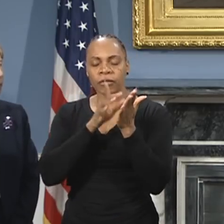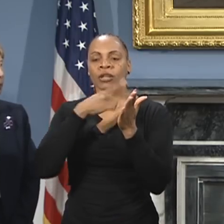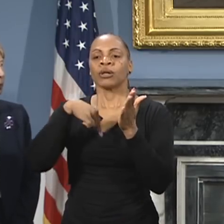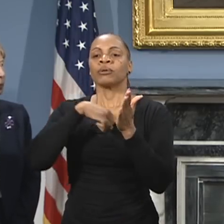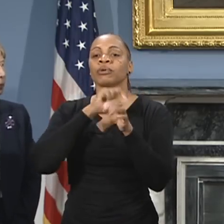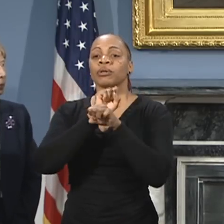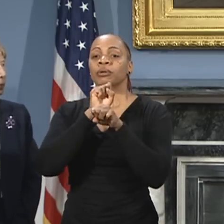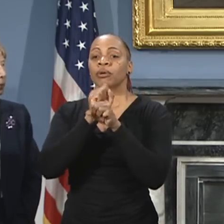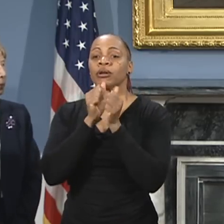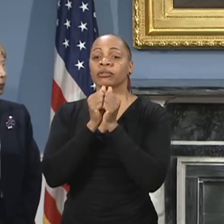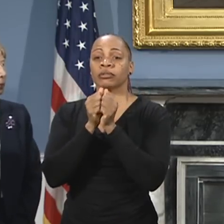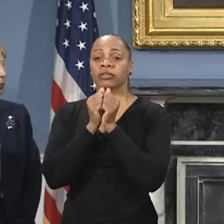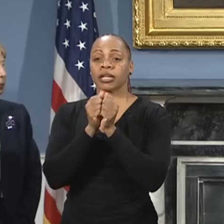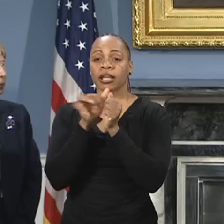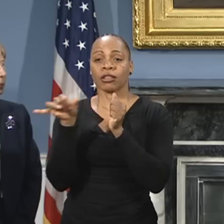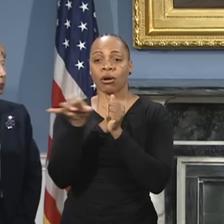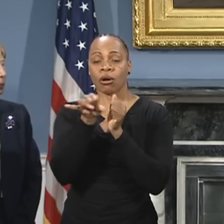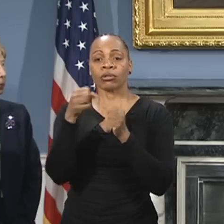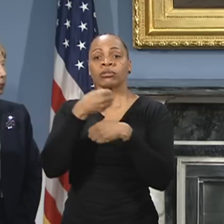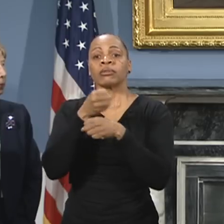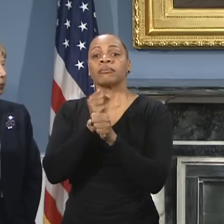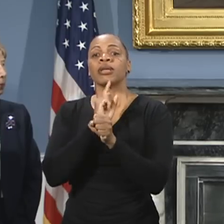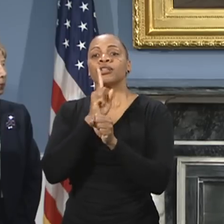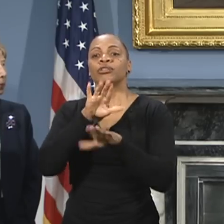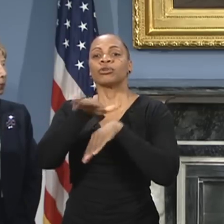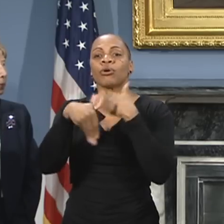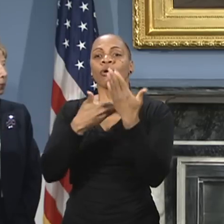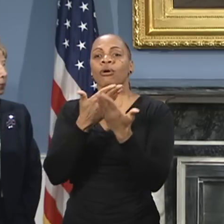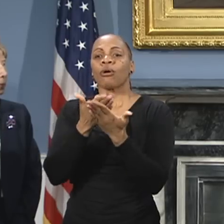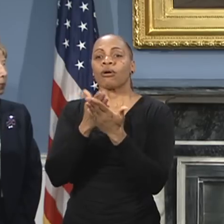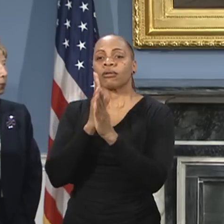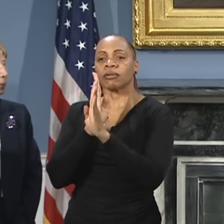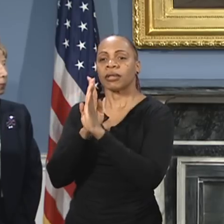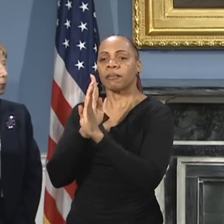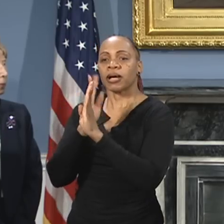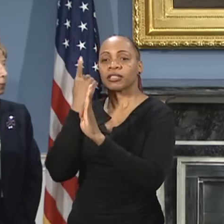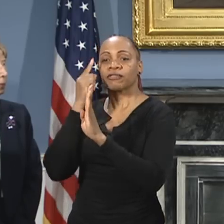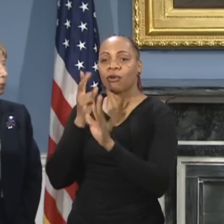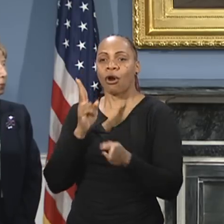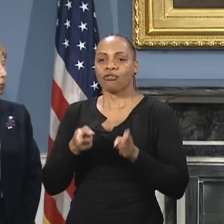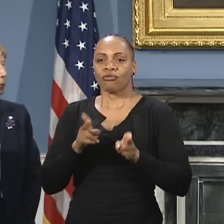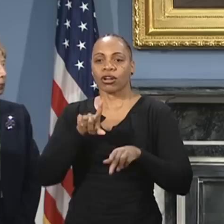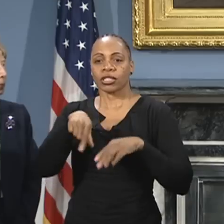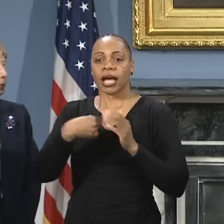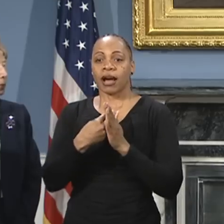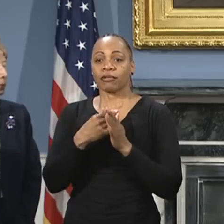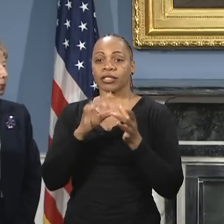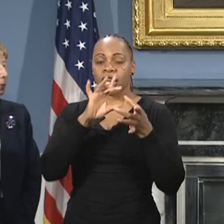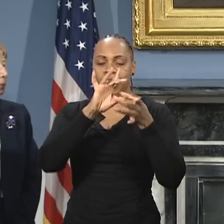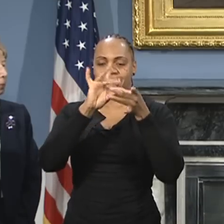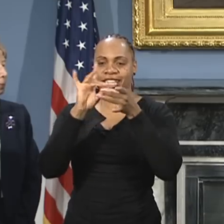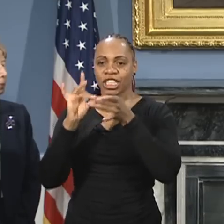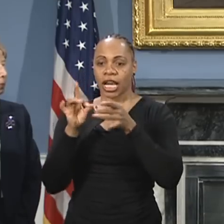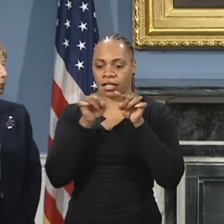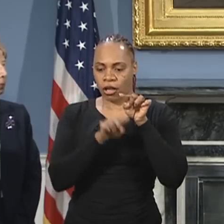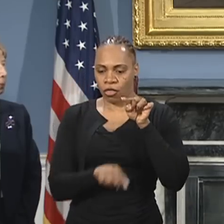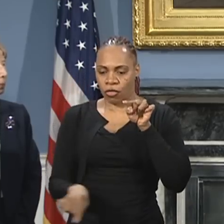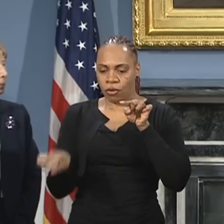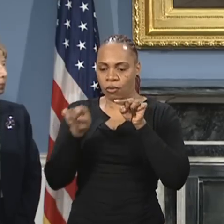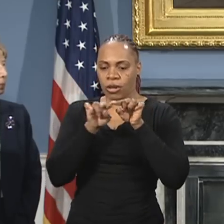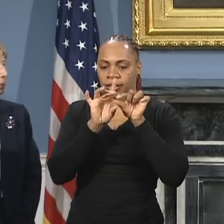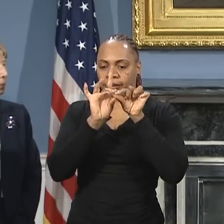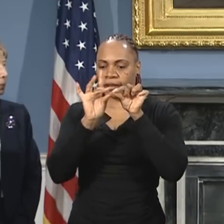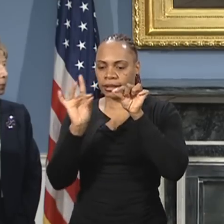with them on this, they made sure that all articulated buses that went out for rush hour today had chains on their wheels. That is a great